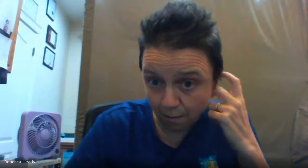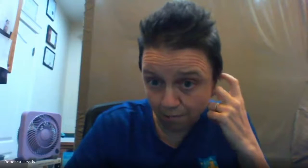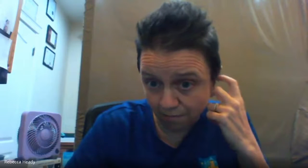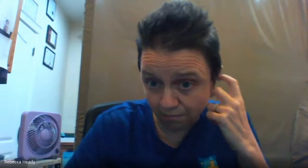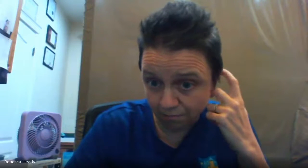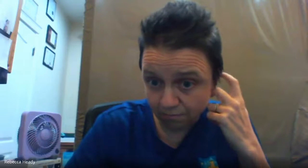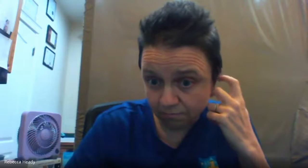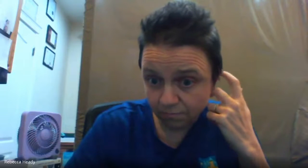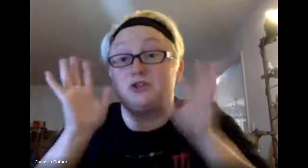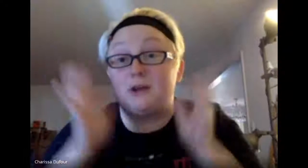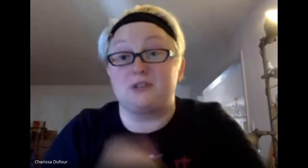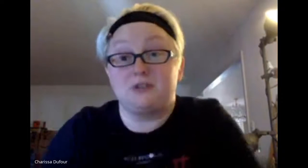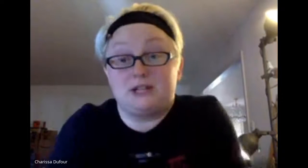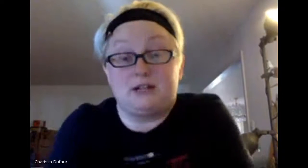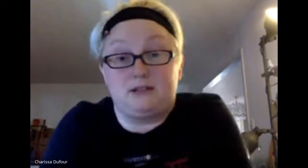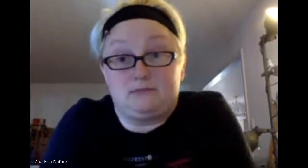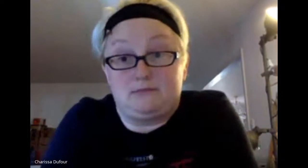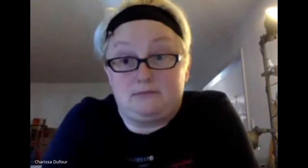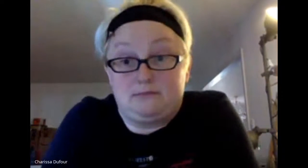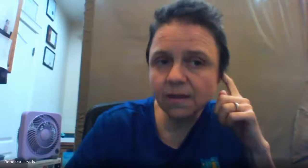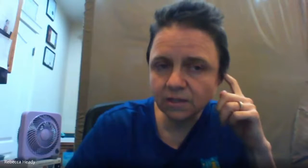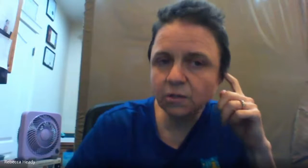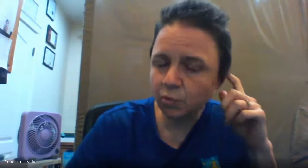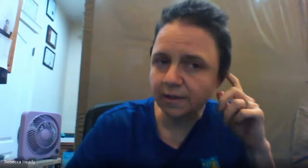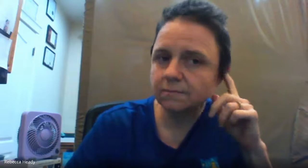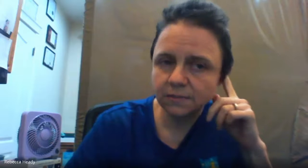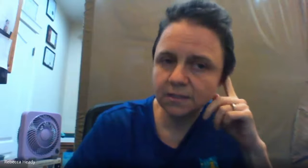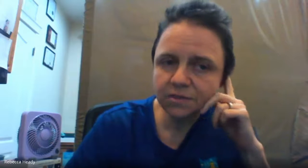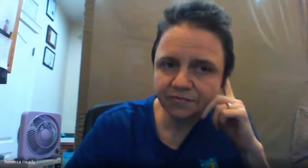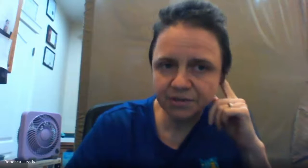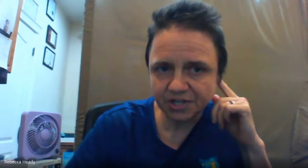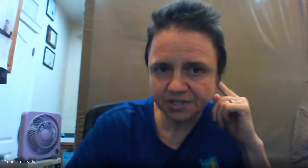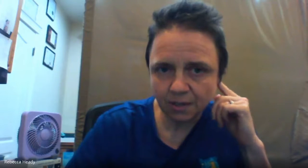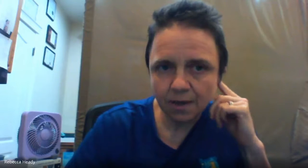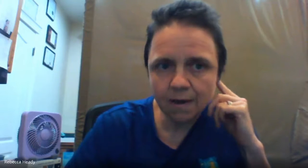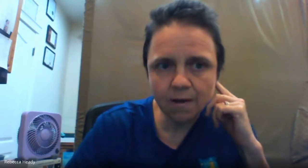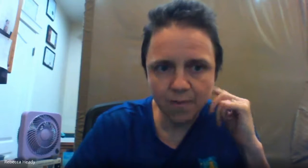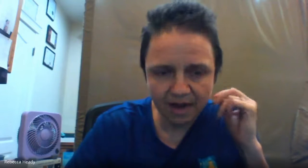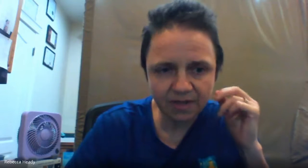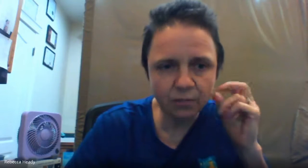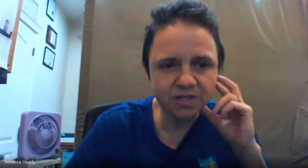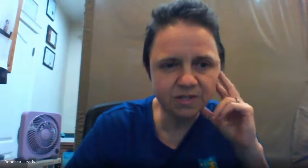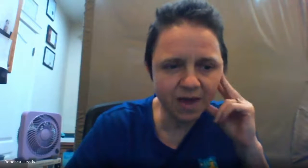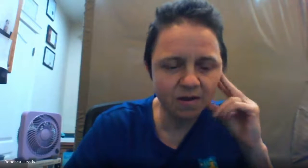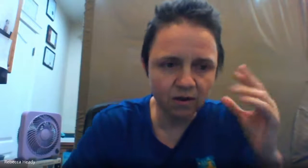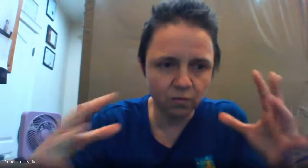Okay. Just making sure I was understanding. Yeah, that's a good point. That's a good differentiation. And I think it would just depend on